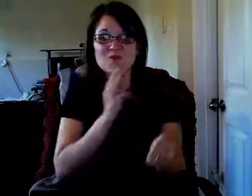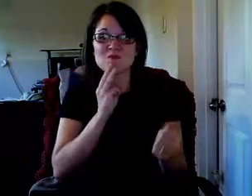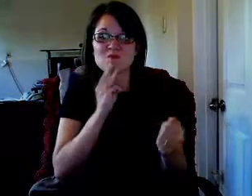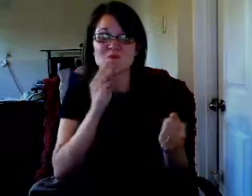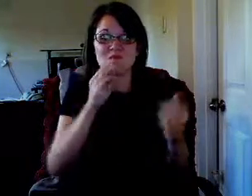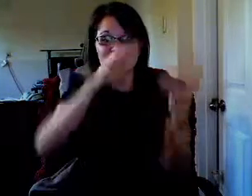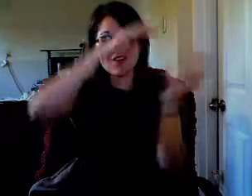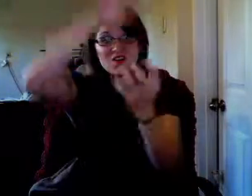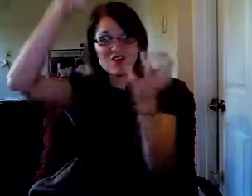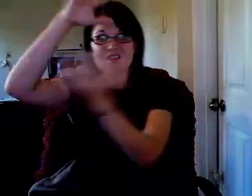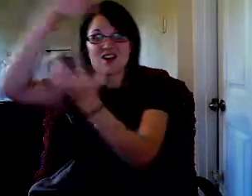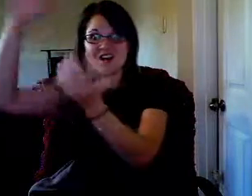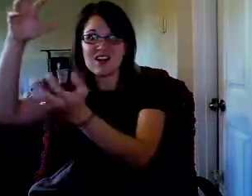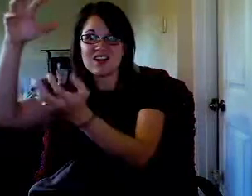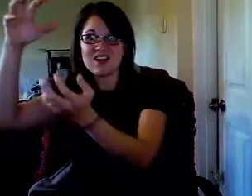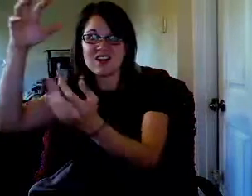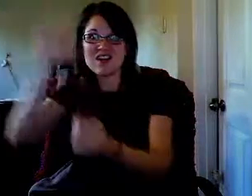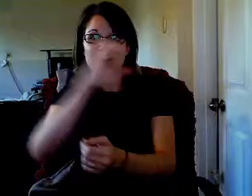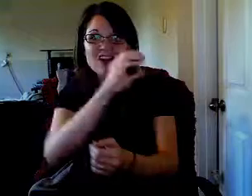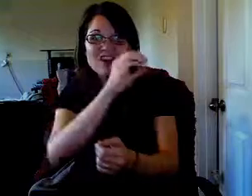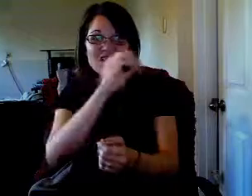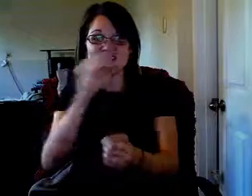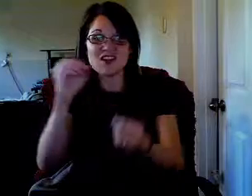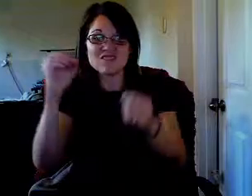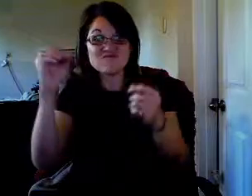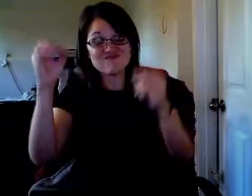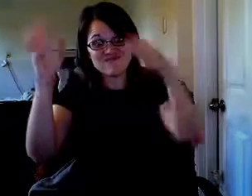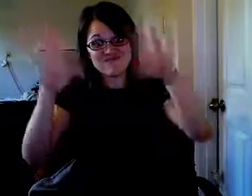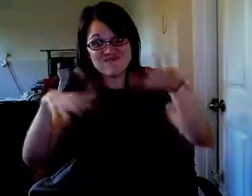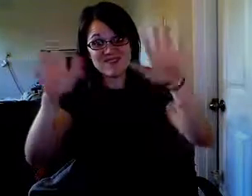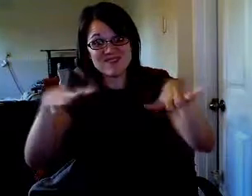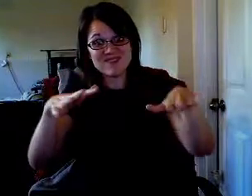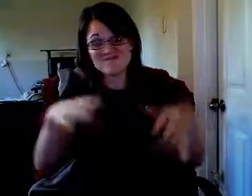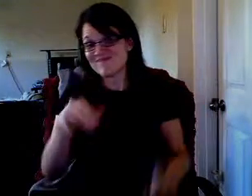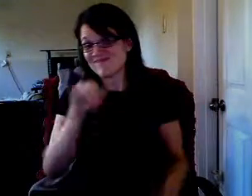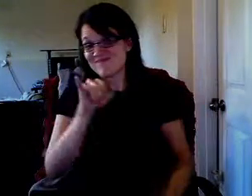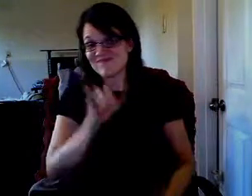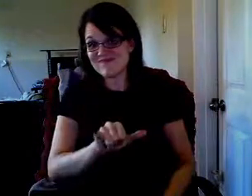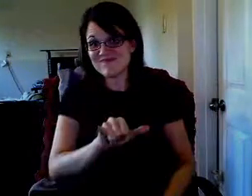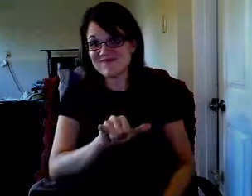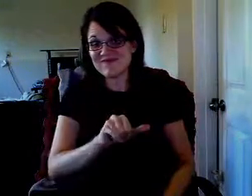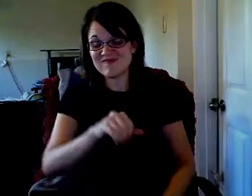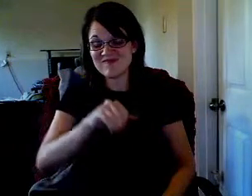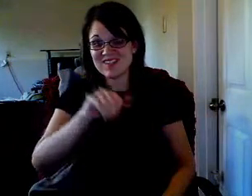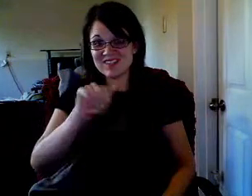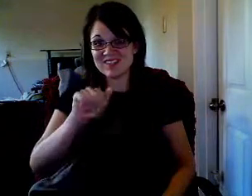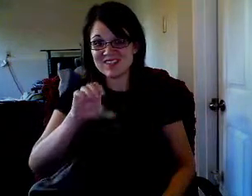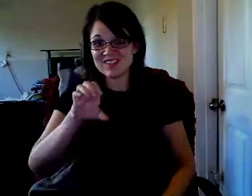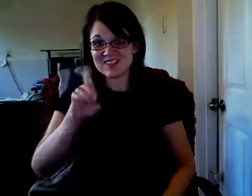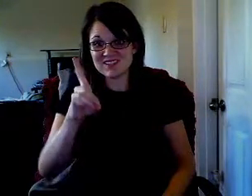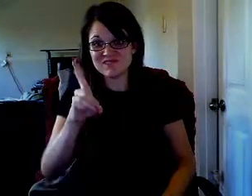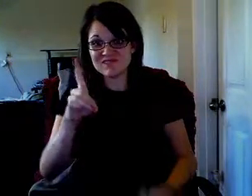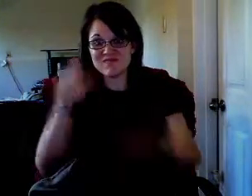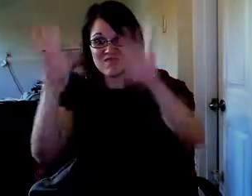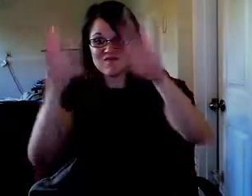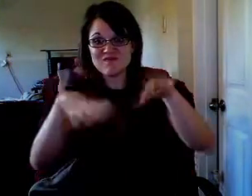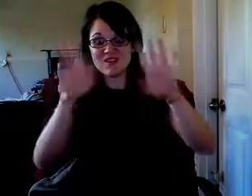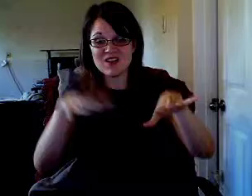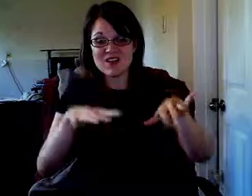how acidic is acid rain? Acidity is measured using a scale called the pH scale. The